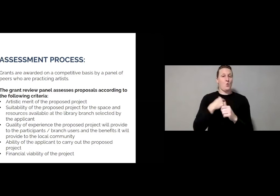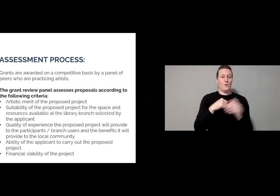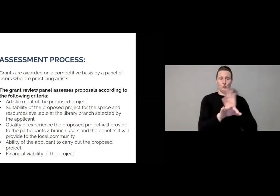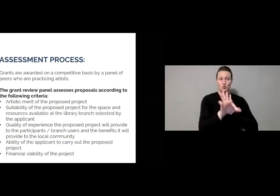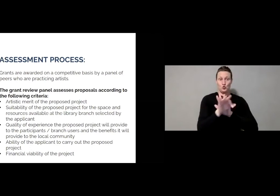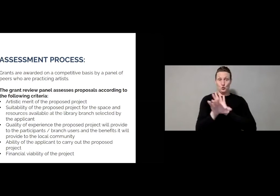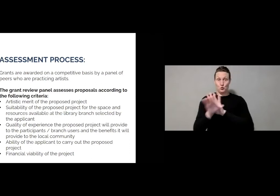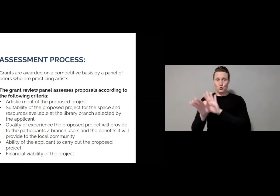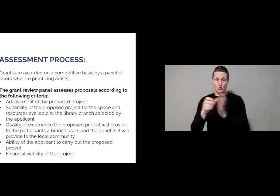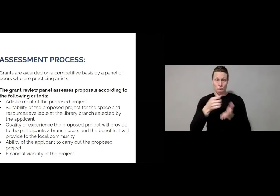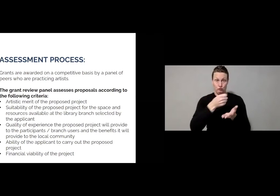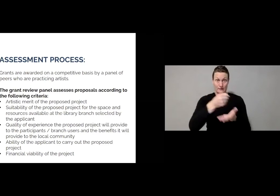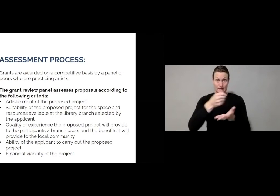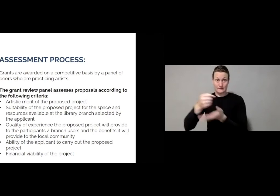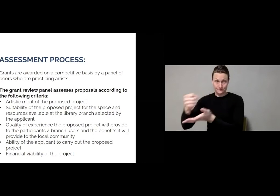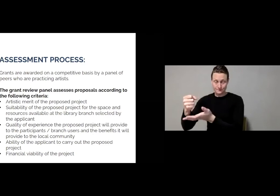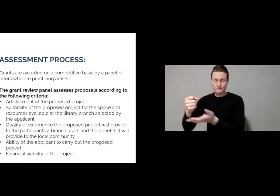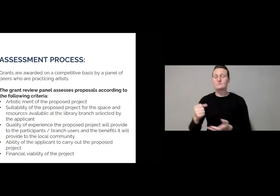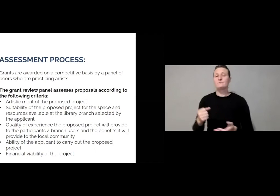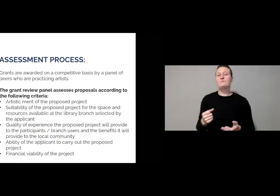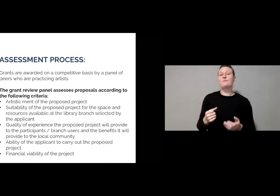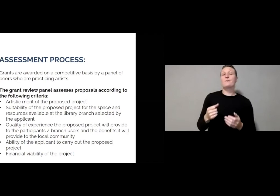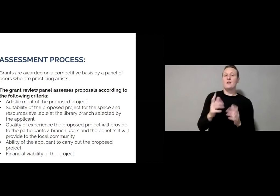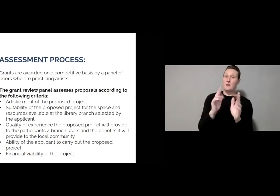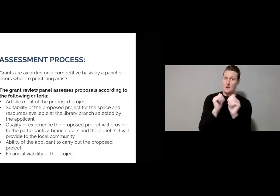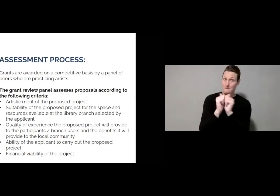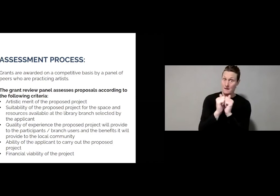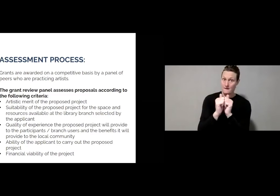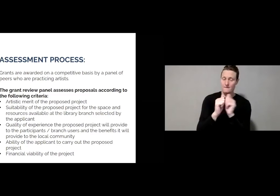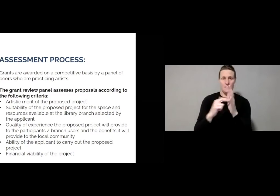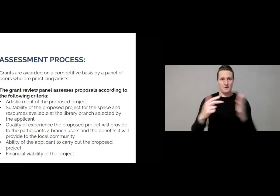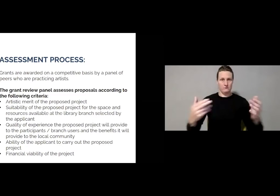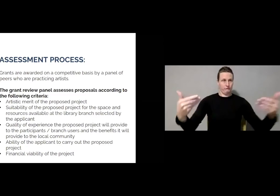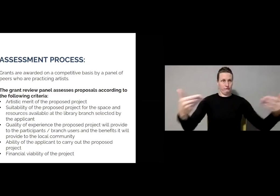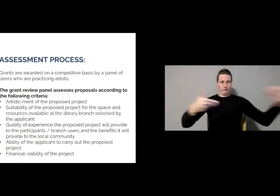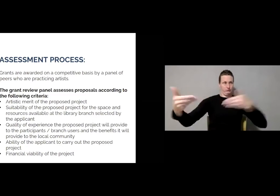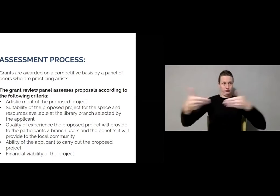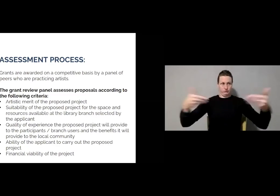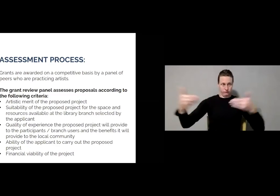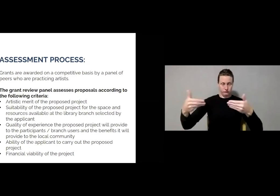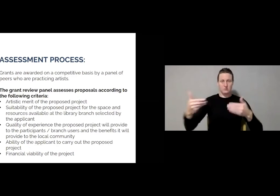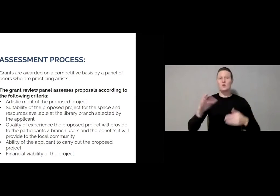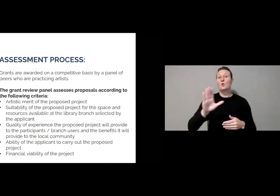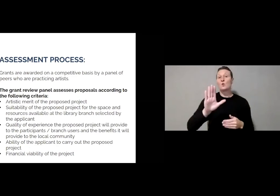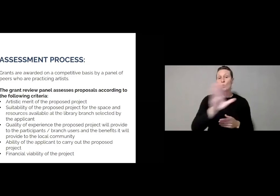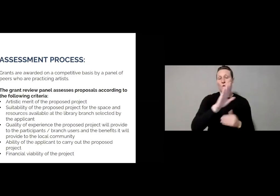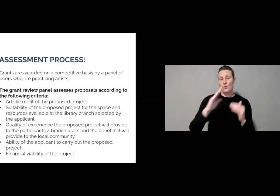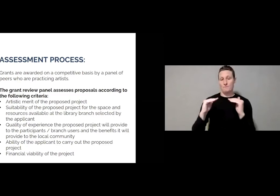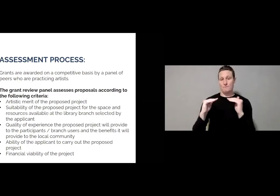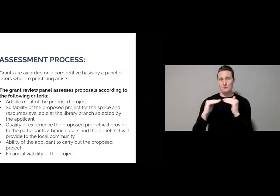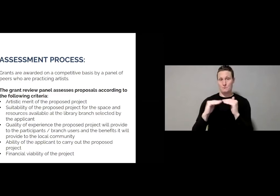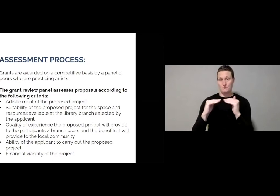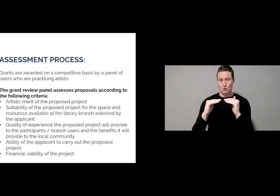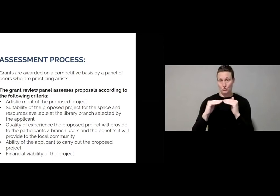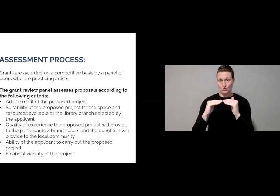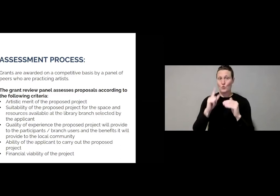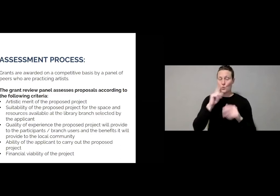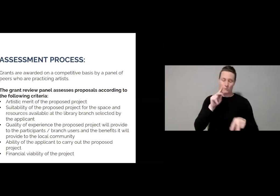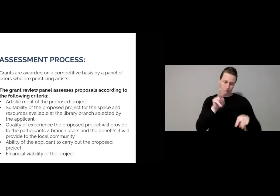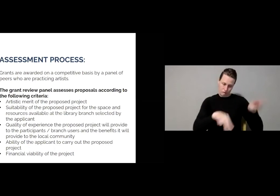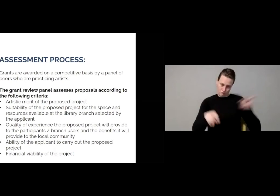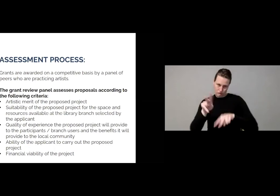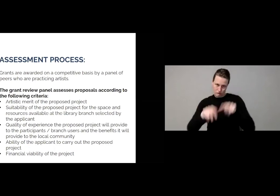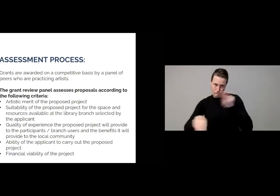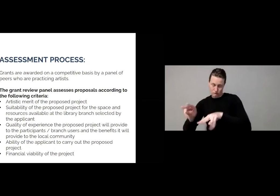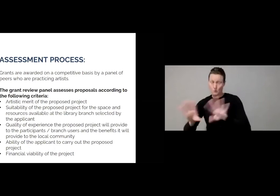by a panel of peers who are practicing artists. So my role as a program manager is really just to